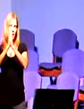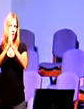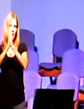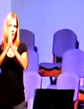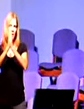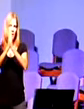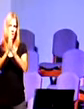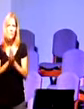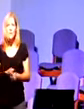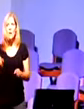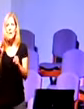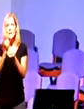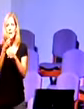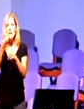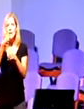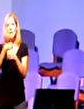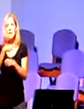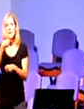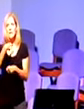pray.